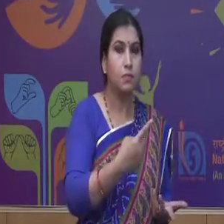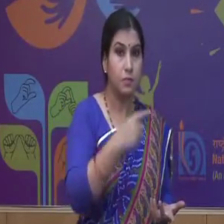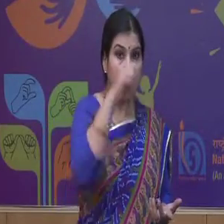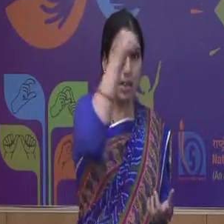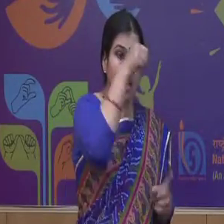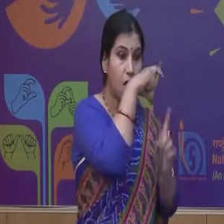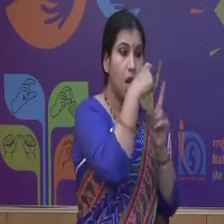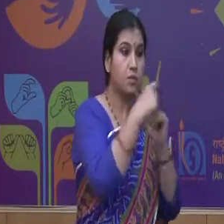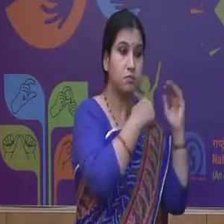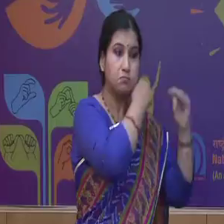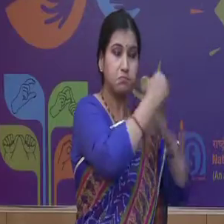Indian culture.